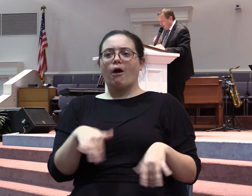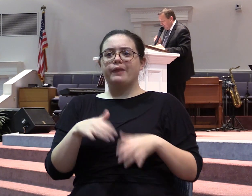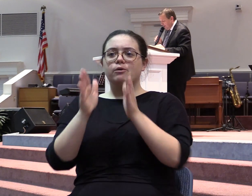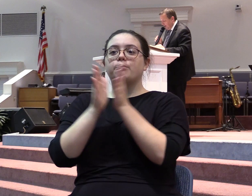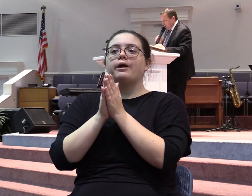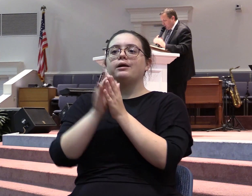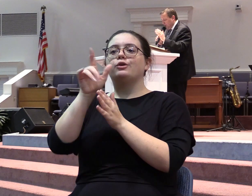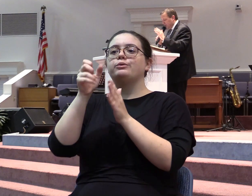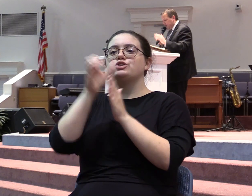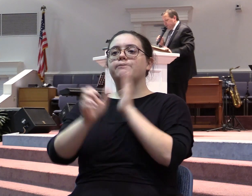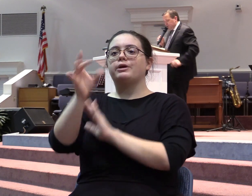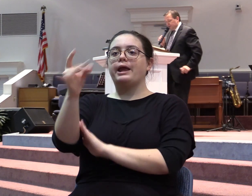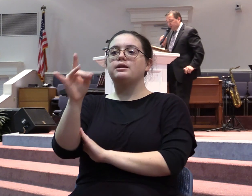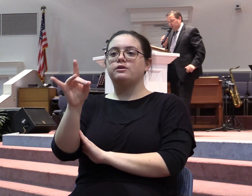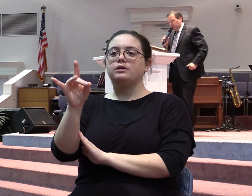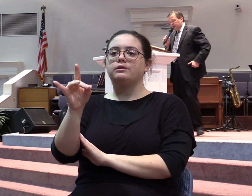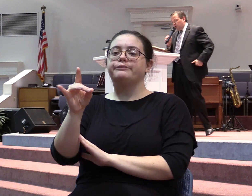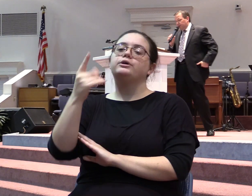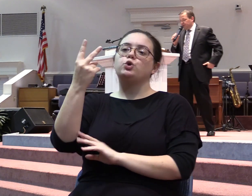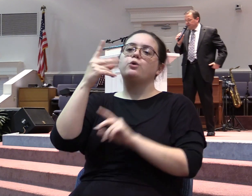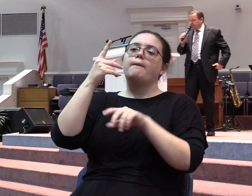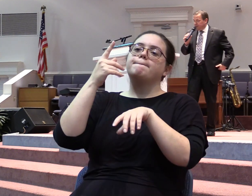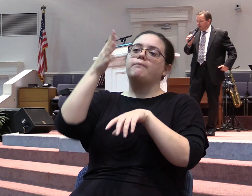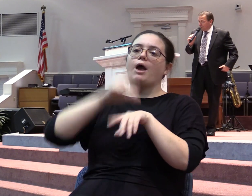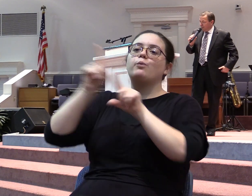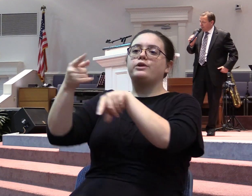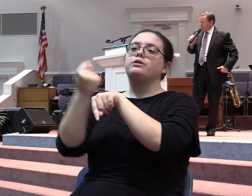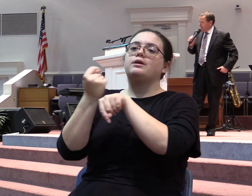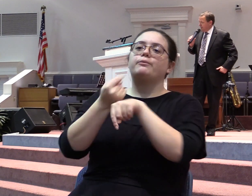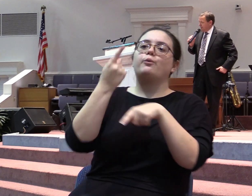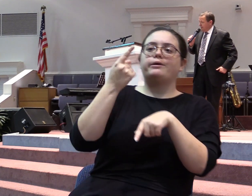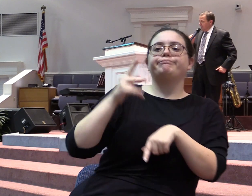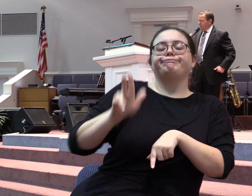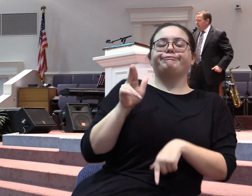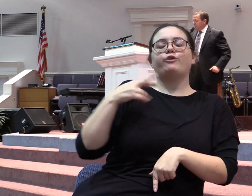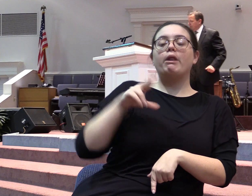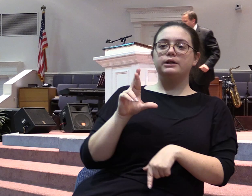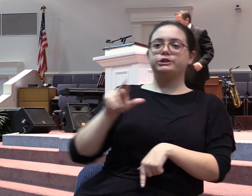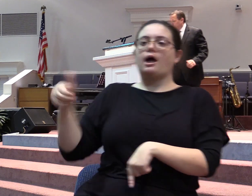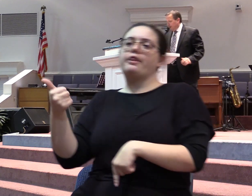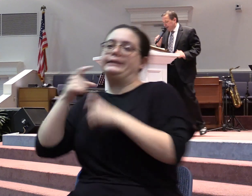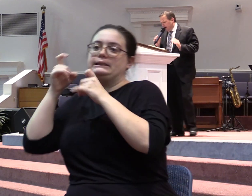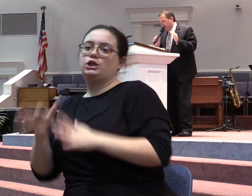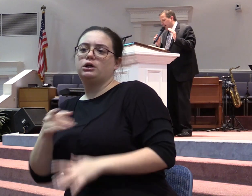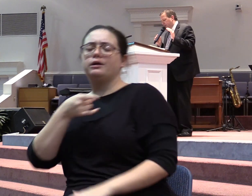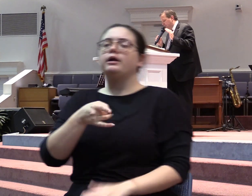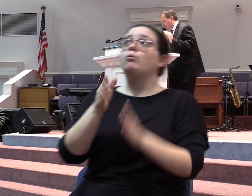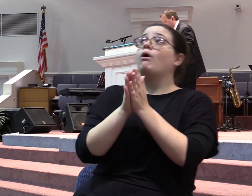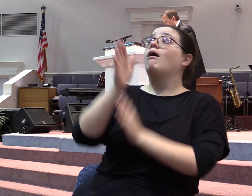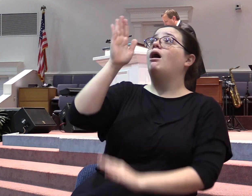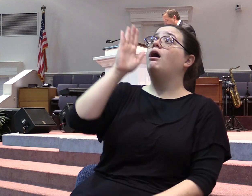chapter 18. Two men went up into the temple to pray, the one a Pharisee, the other a publican. The Pharisee stood and prayed,